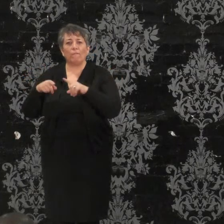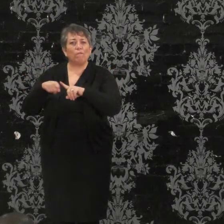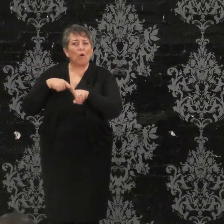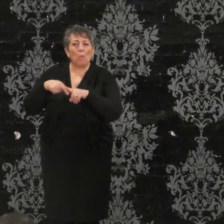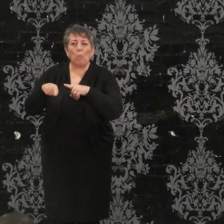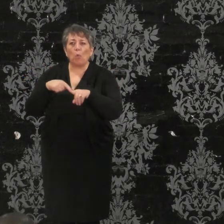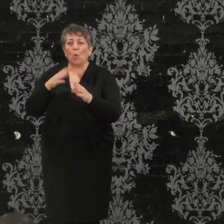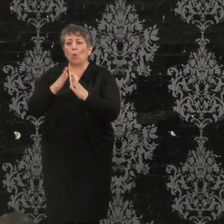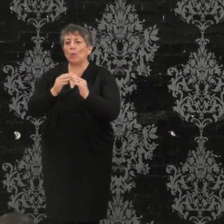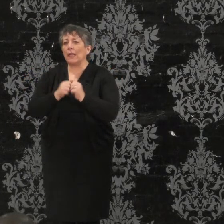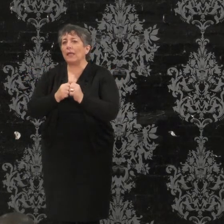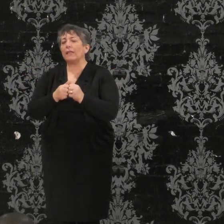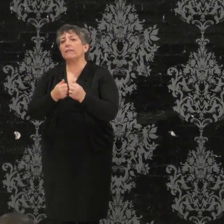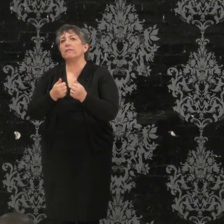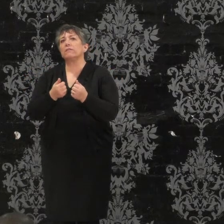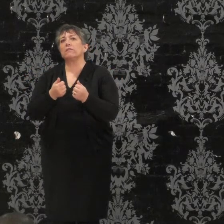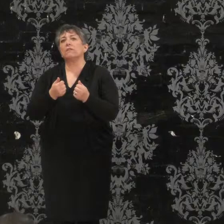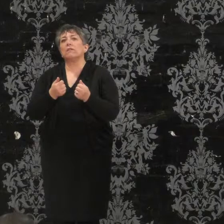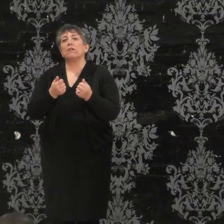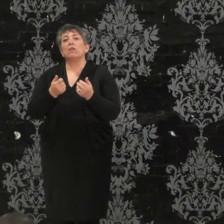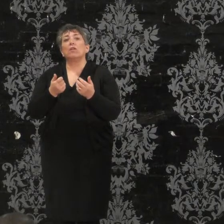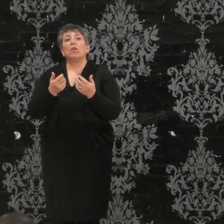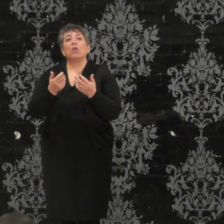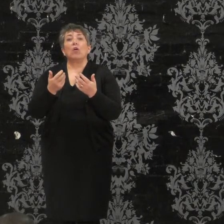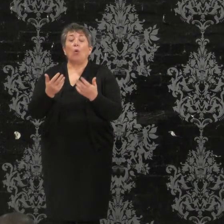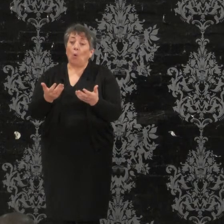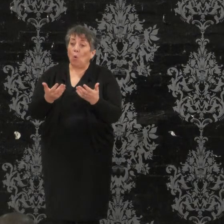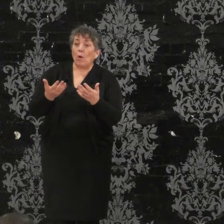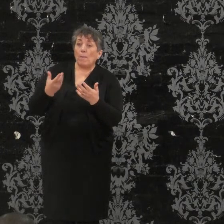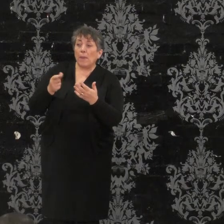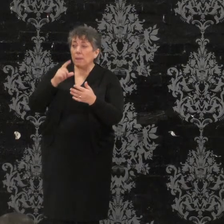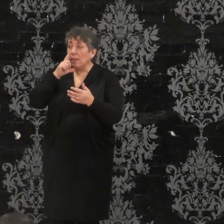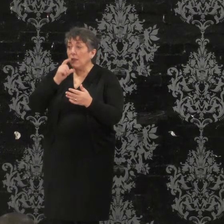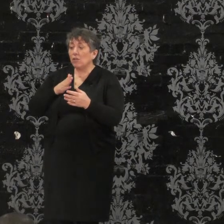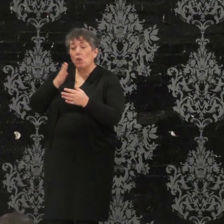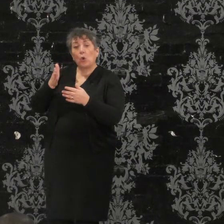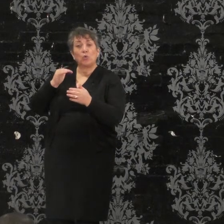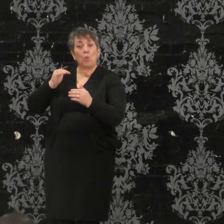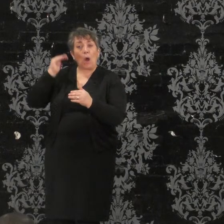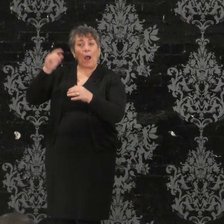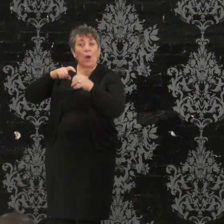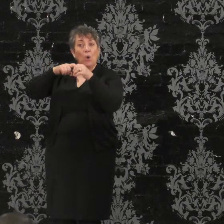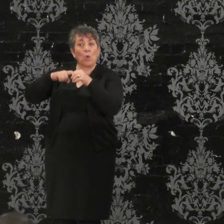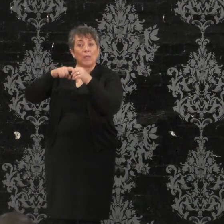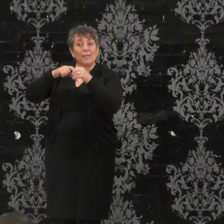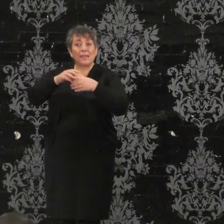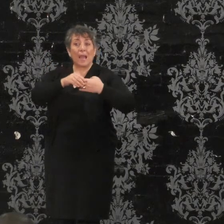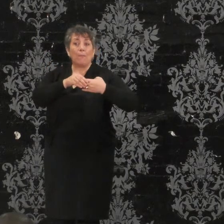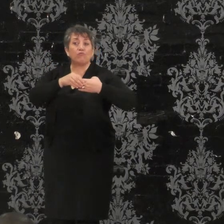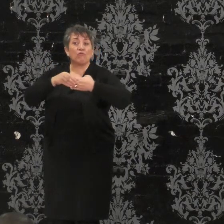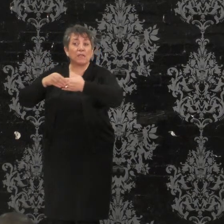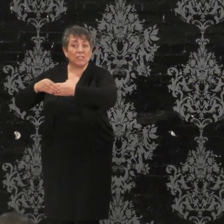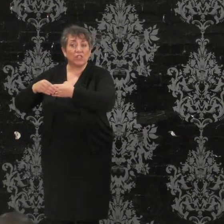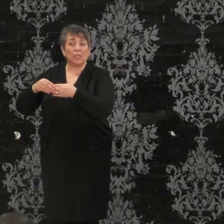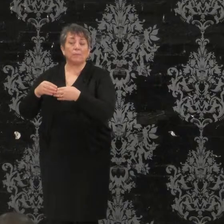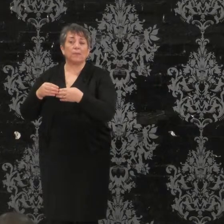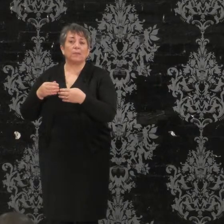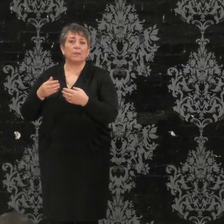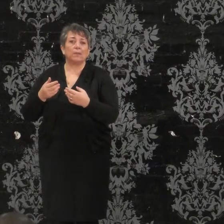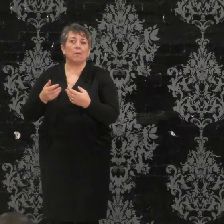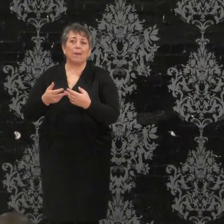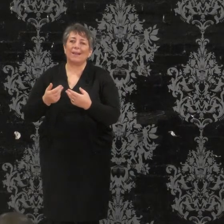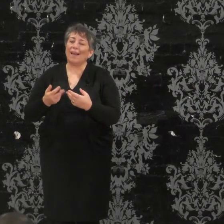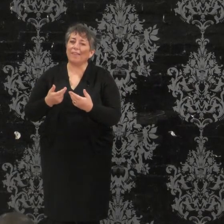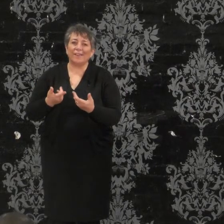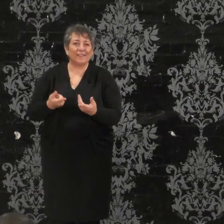the weekends, or access to high-quality apprenticeships and skills training. Whereas others, with just